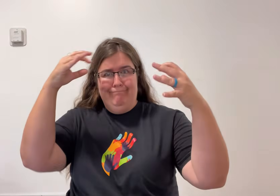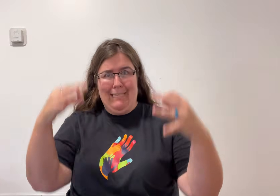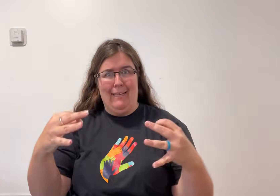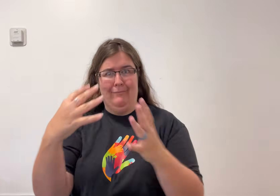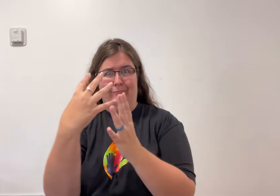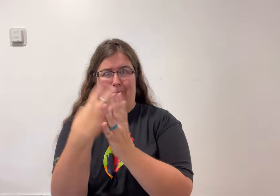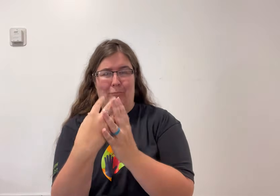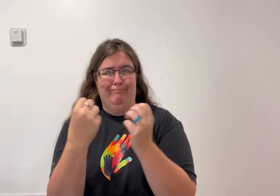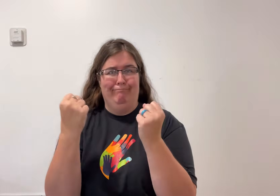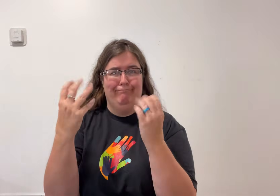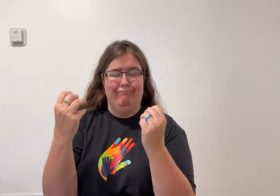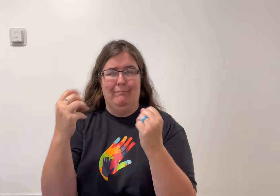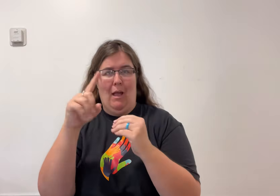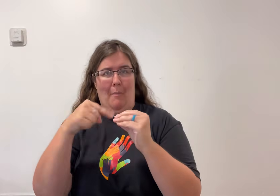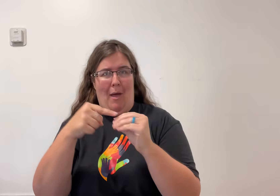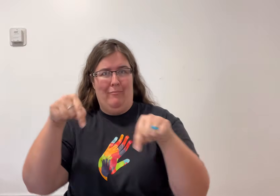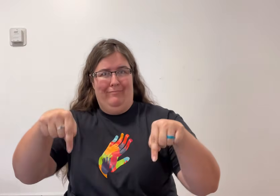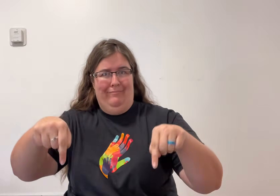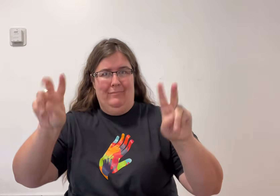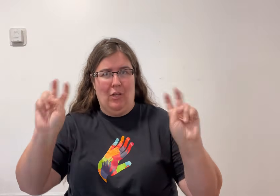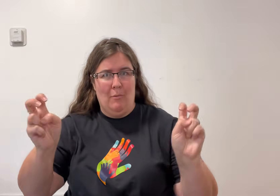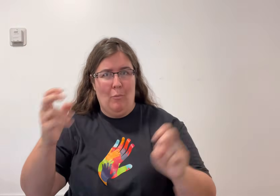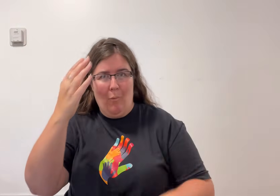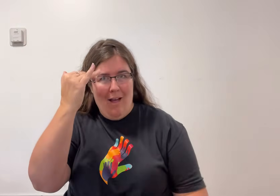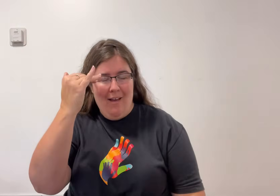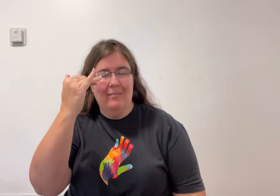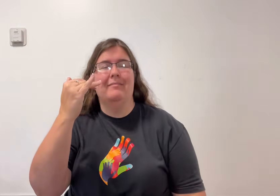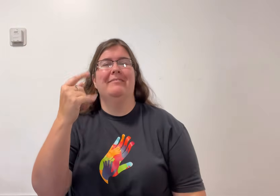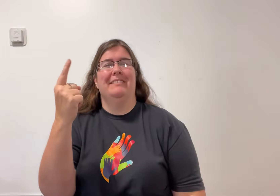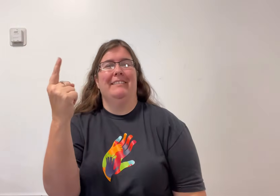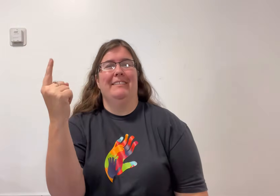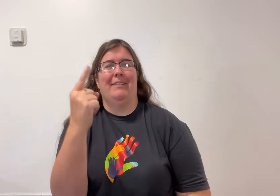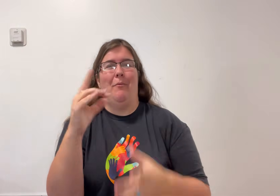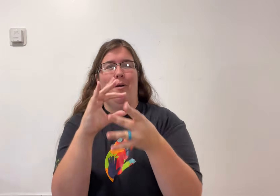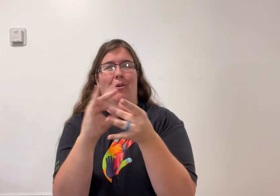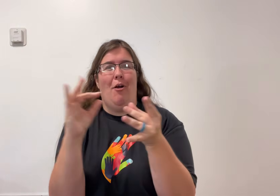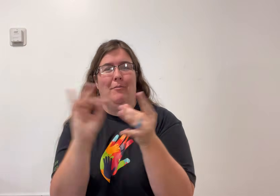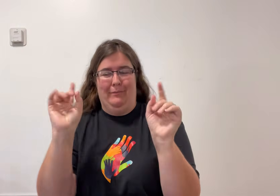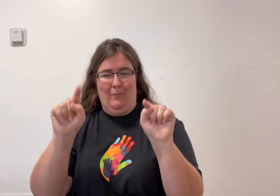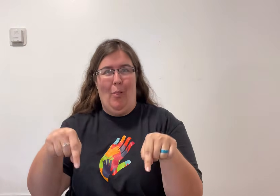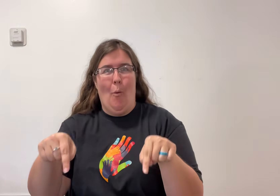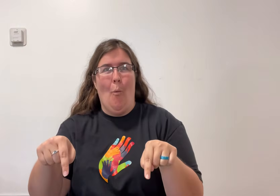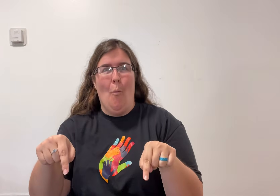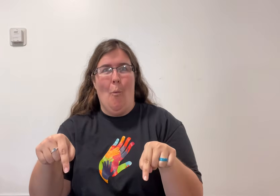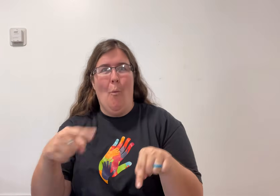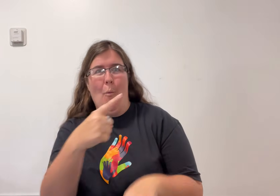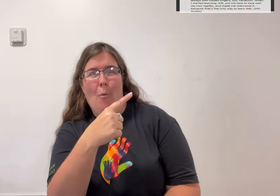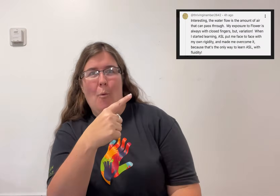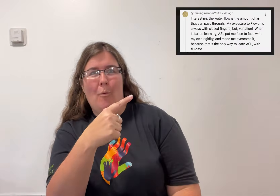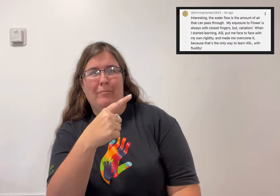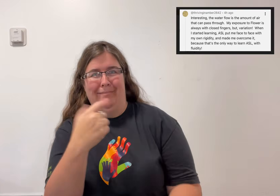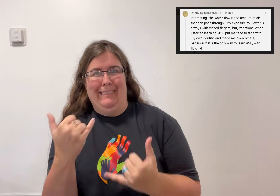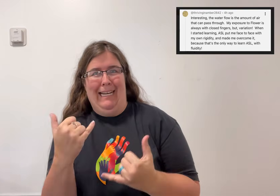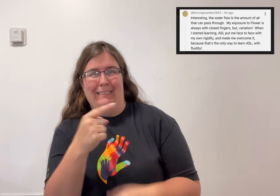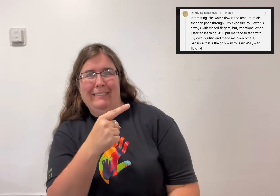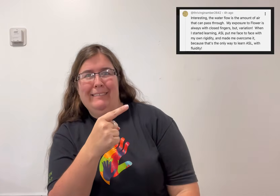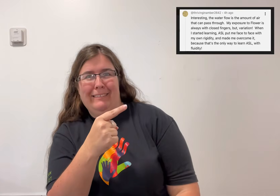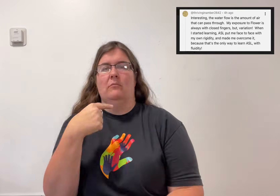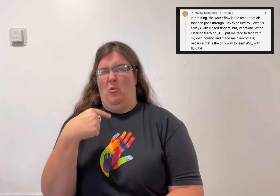to sit down and make a video about this topic is that someone commented under one of my videos. I